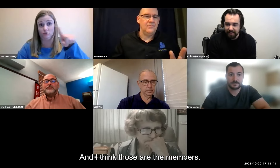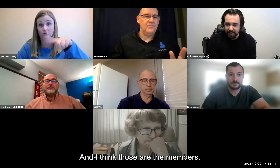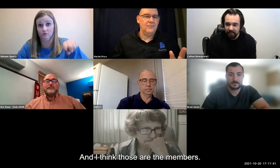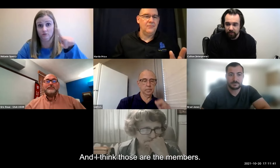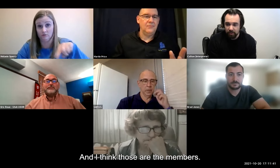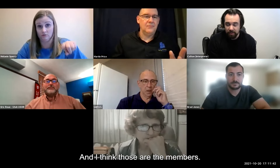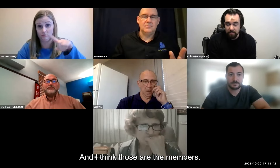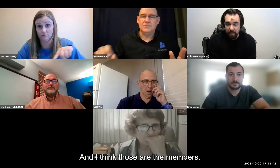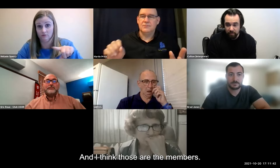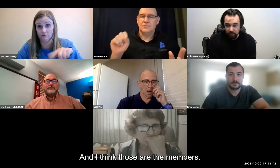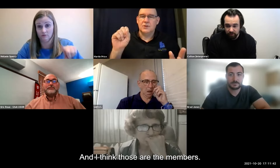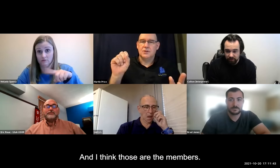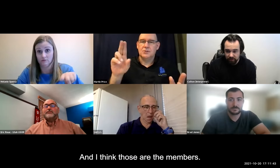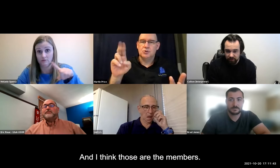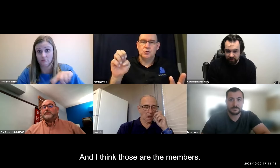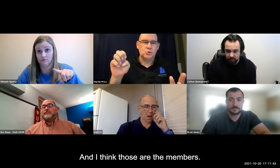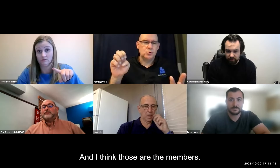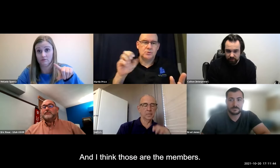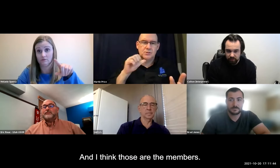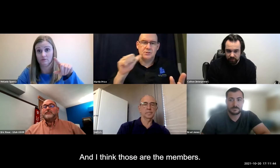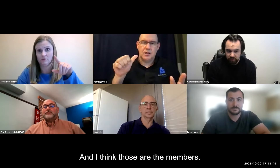And I think those are the members.